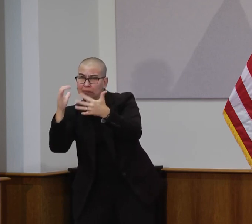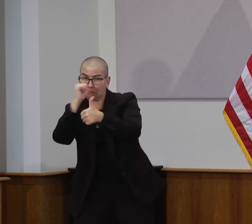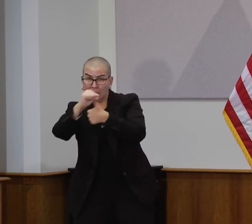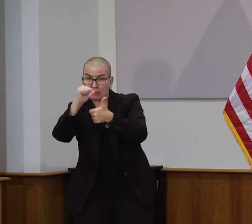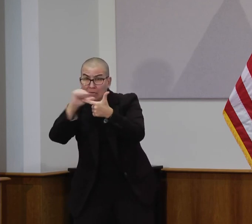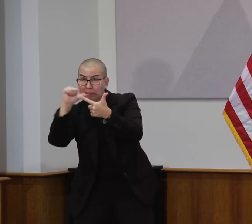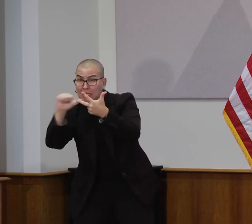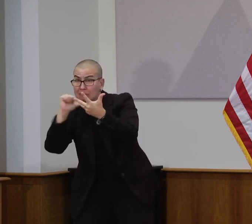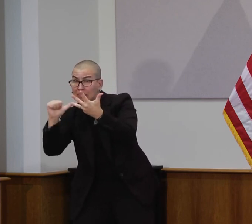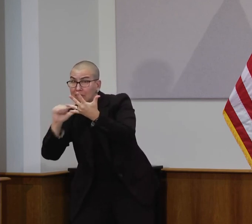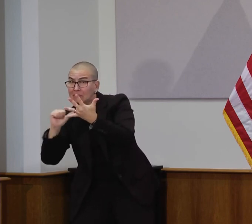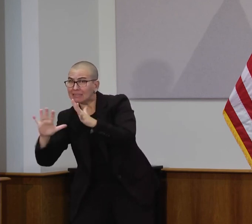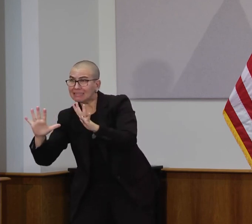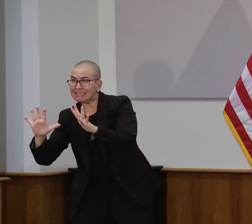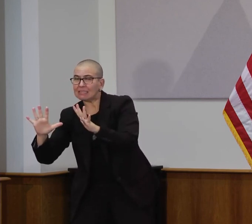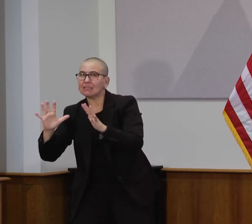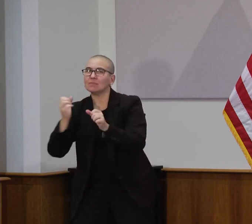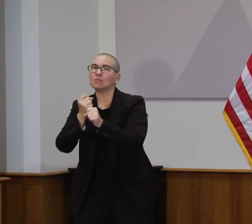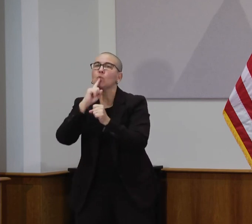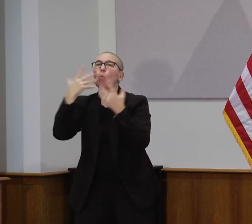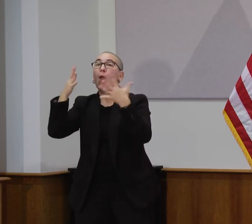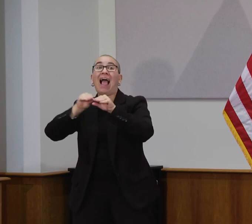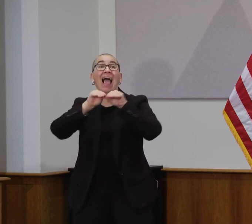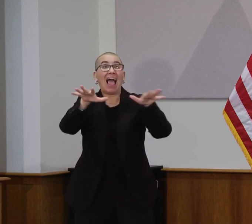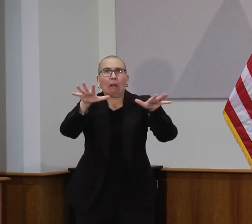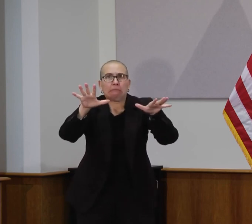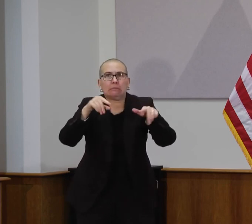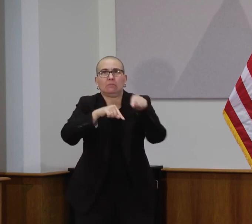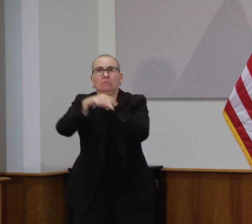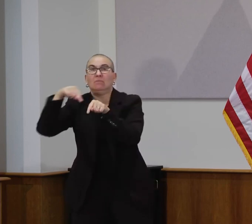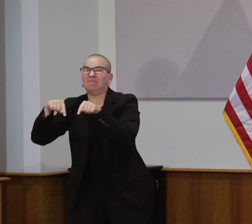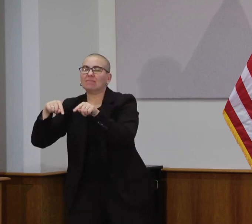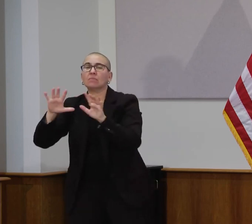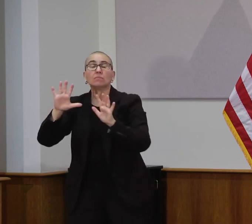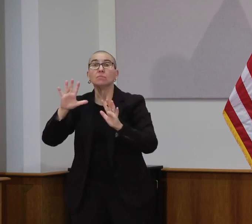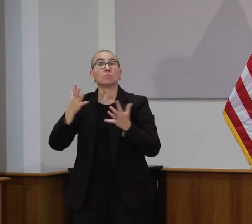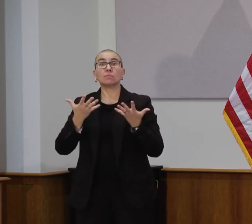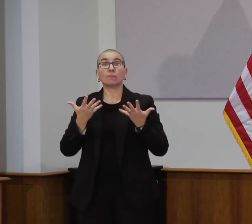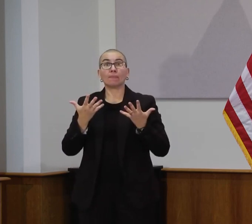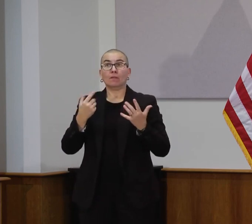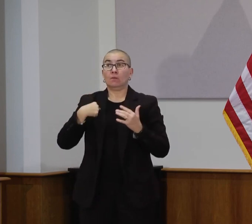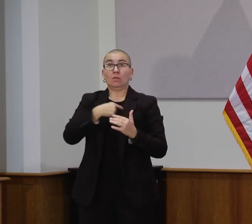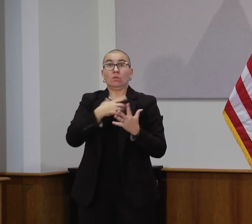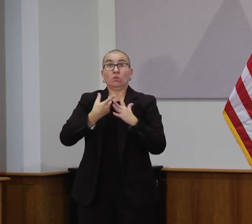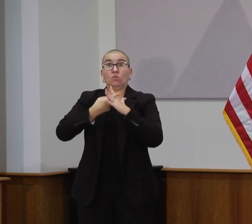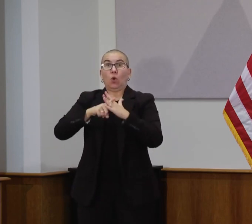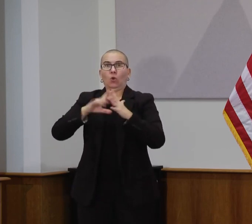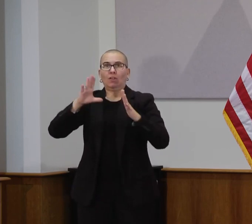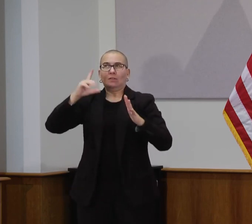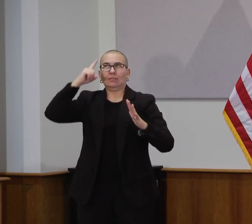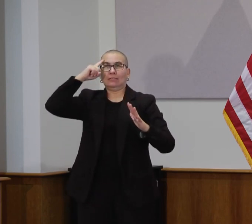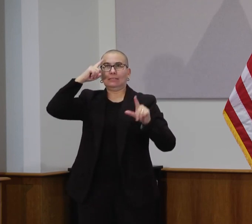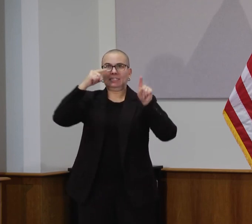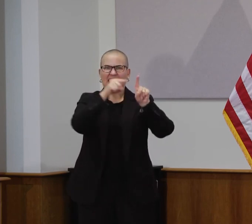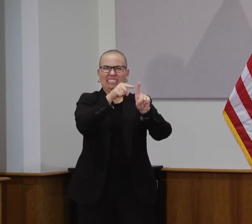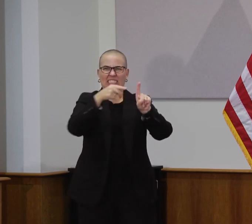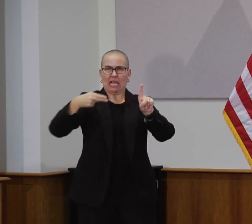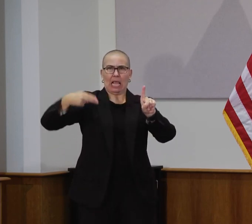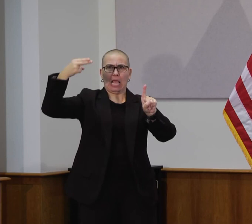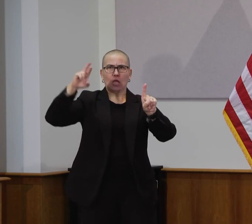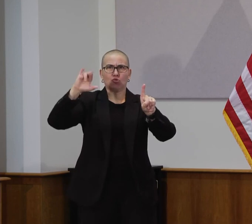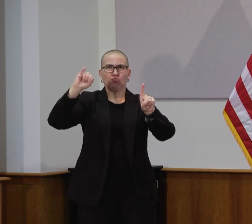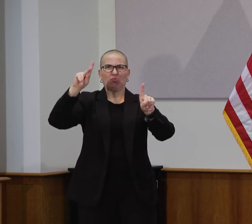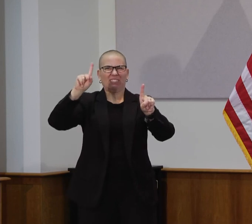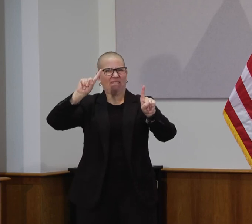happen immediately. In best case scenarios, we will start taking the most high-risk populations potentially in the next month or